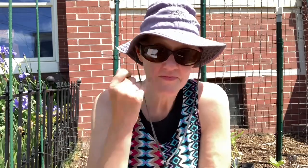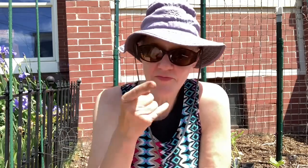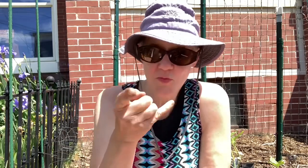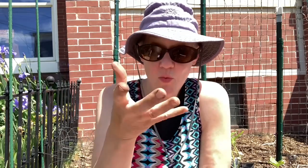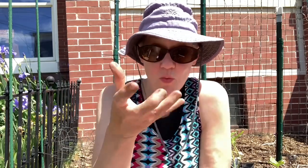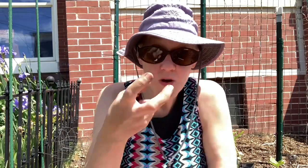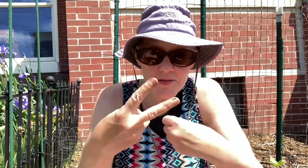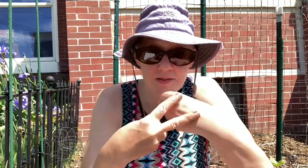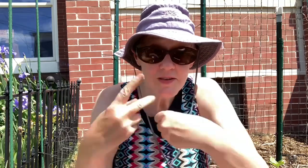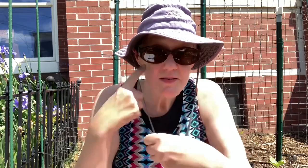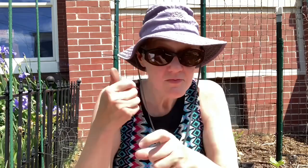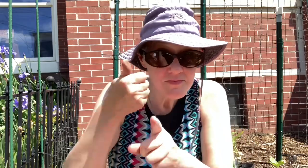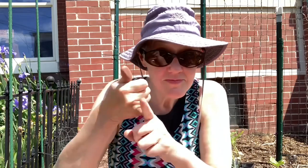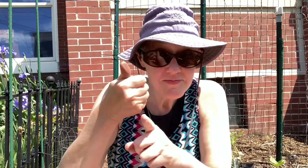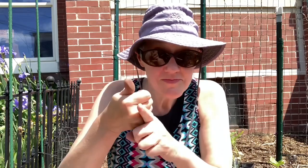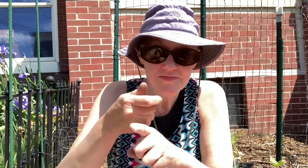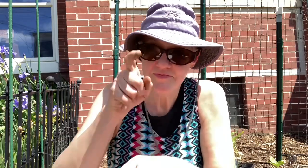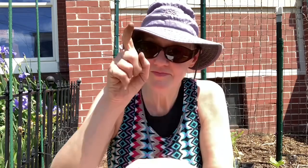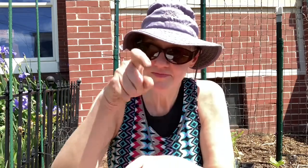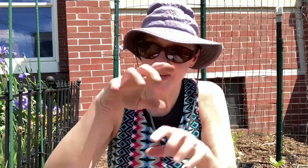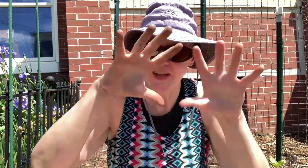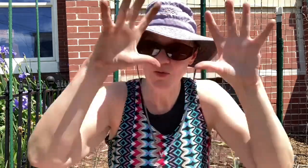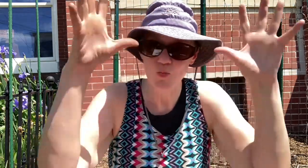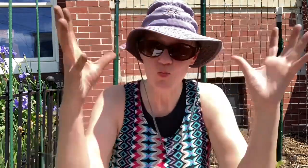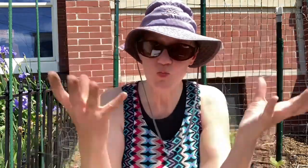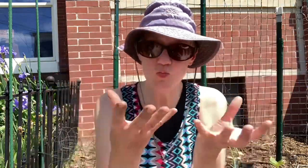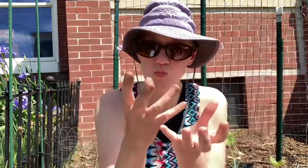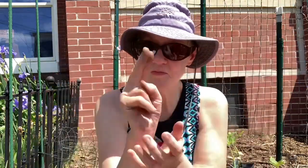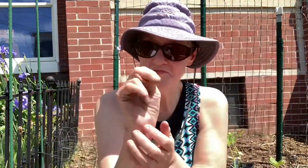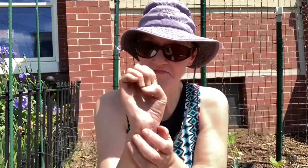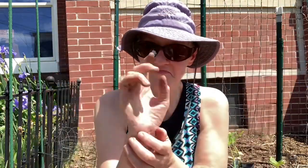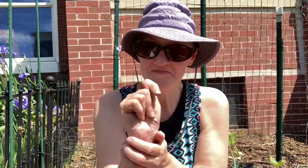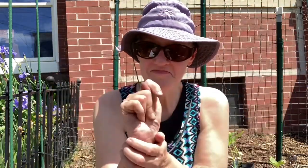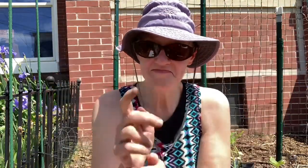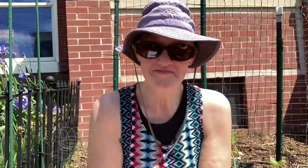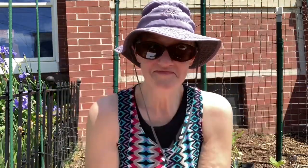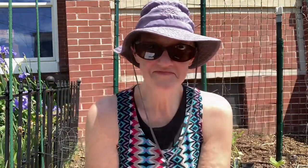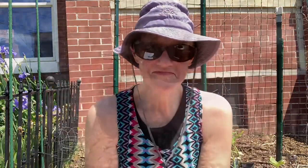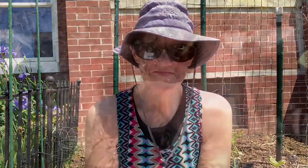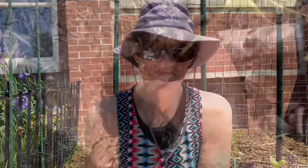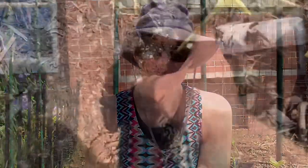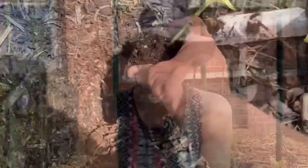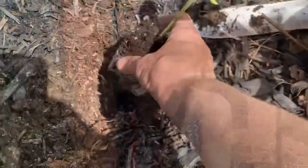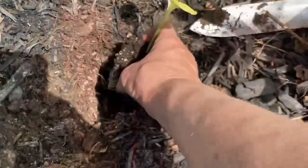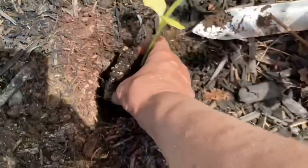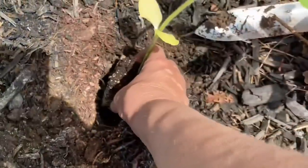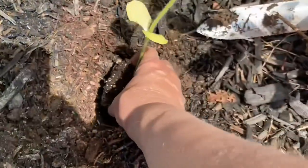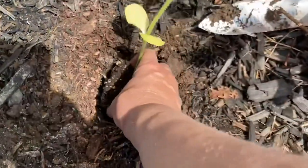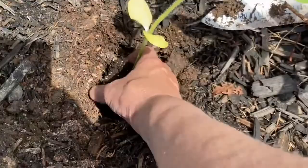So if you want those seeds for yourself, you're going to have to net them with something.